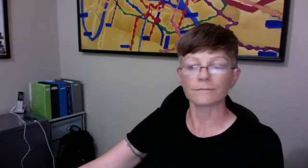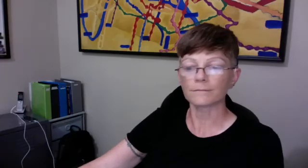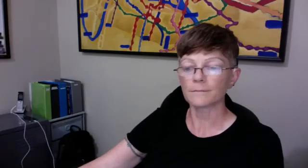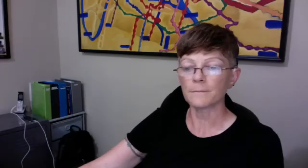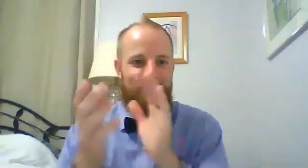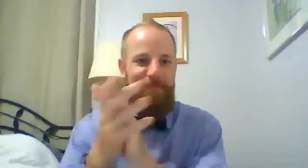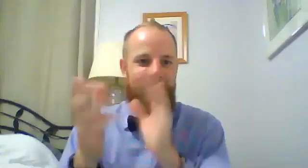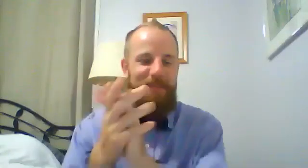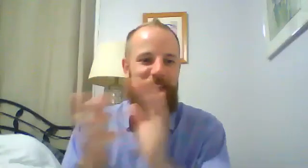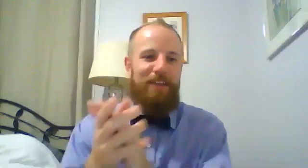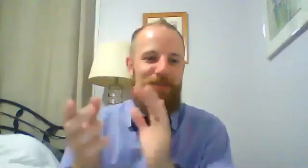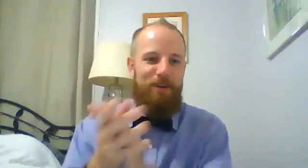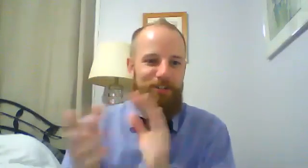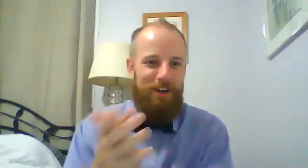Yeah. Thank you so much, Josh.